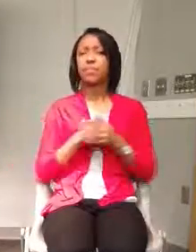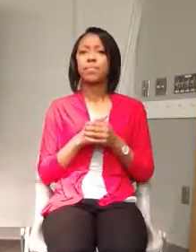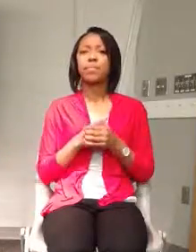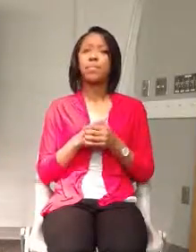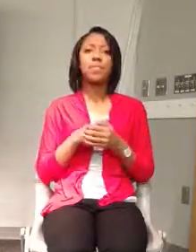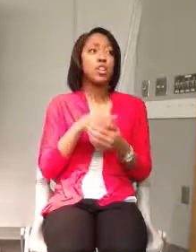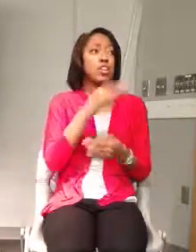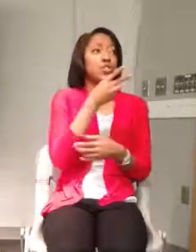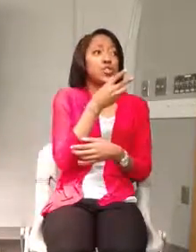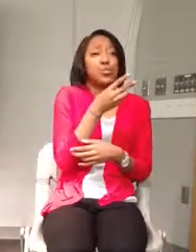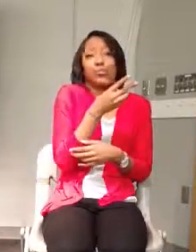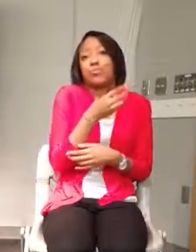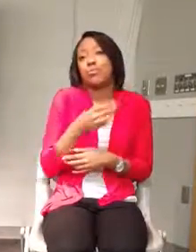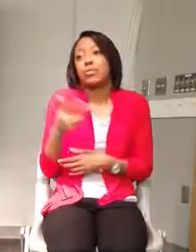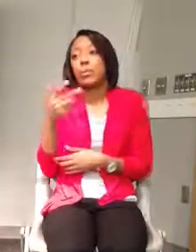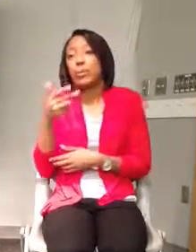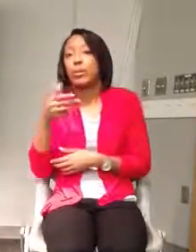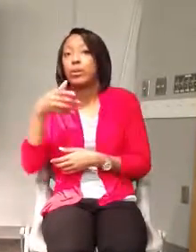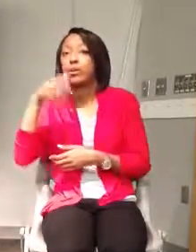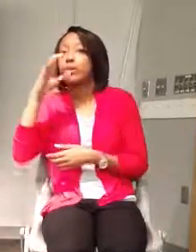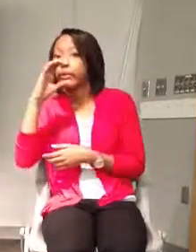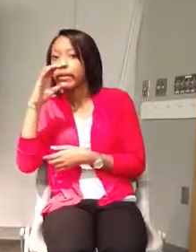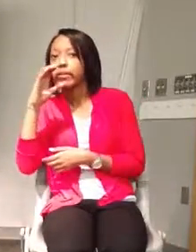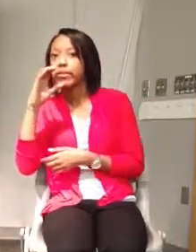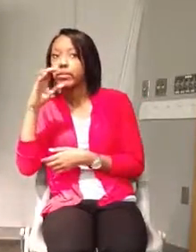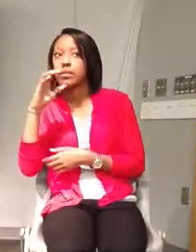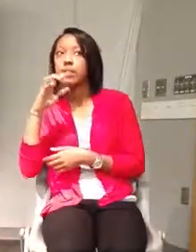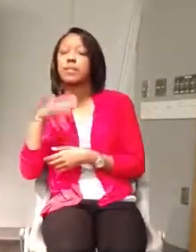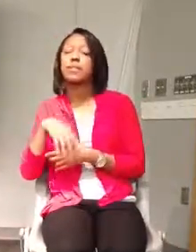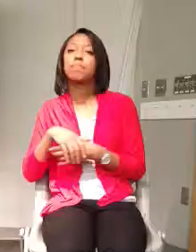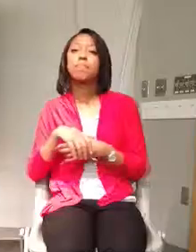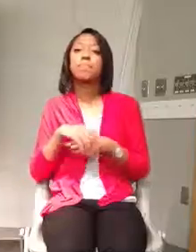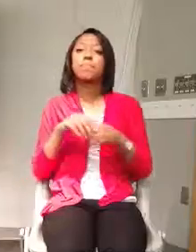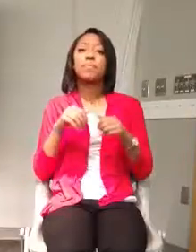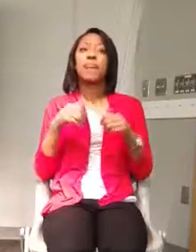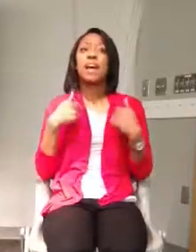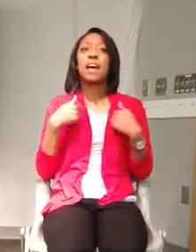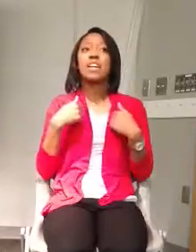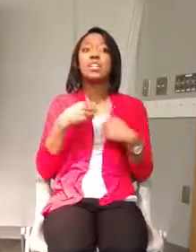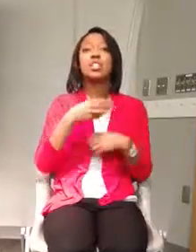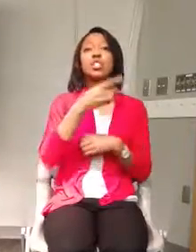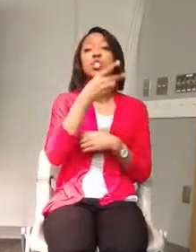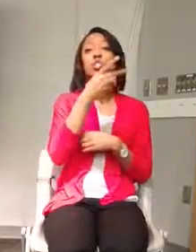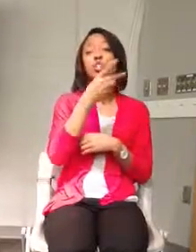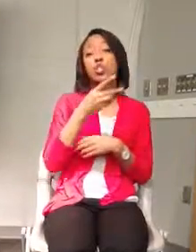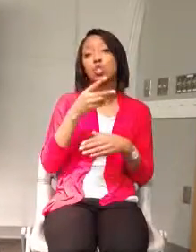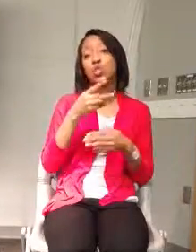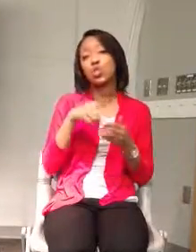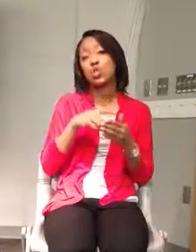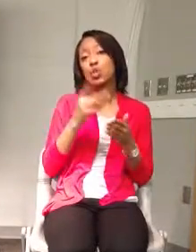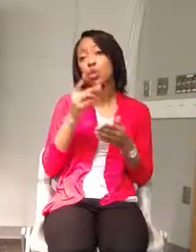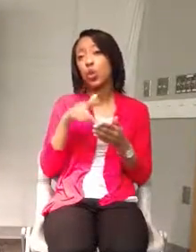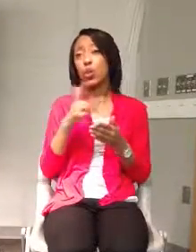drinks, it has a 2 to 3 times that increase as compared with non-drinkers.